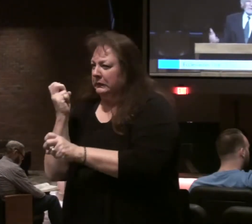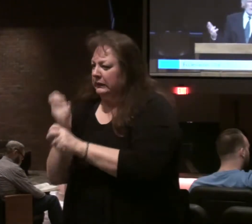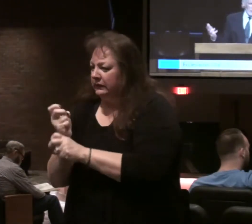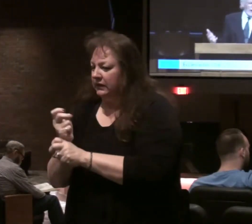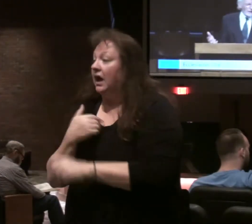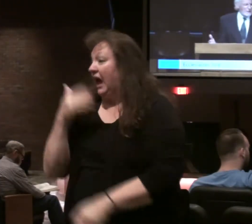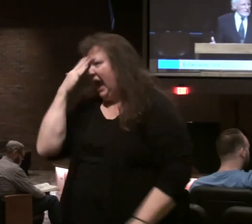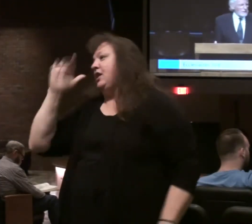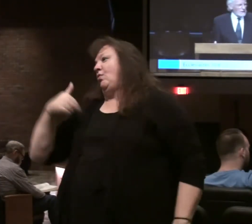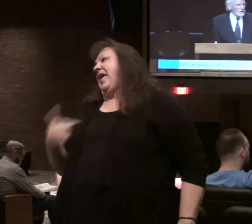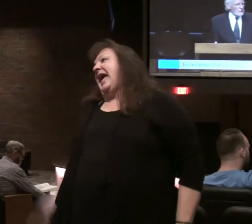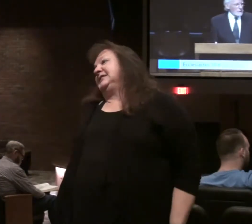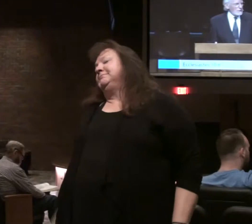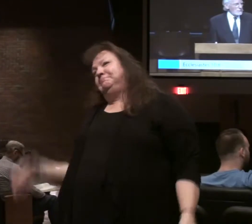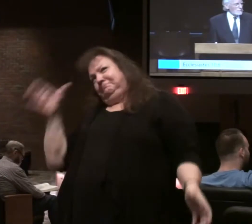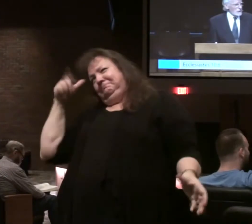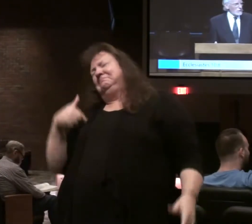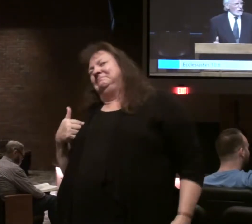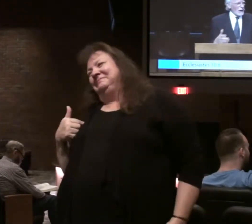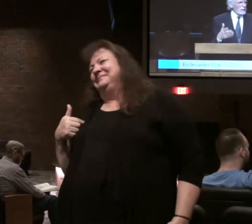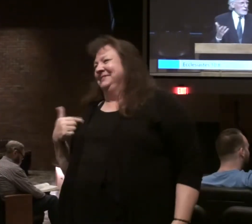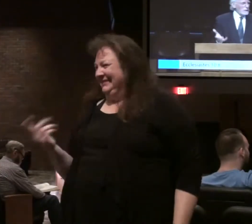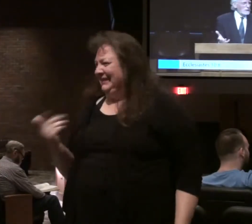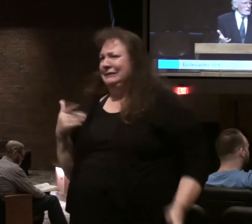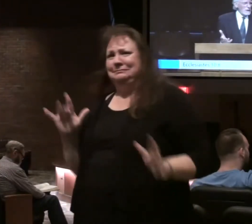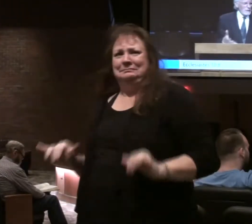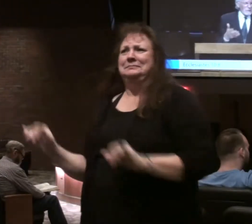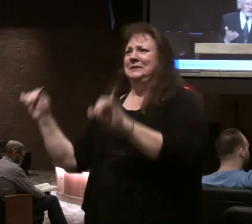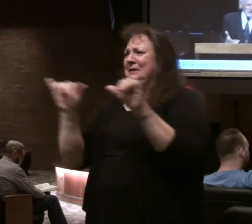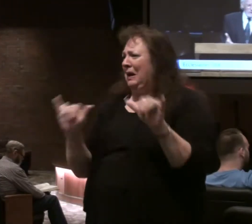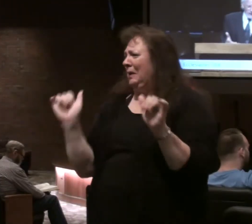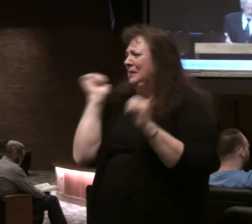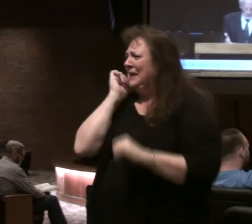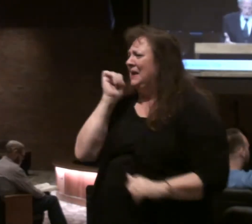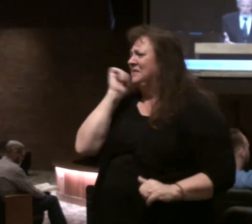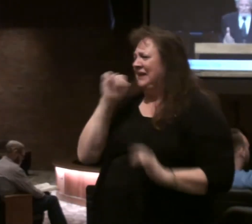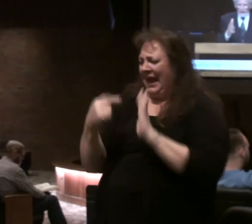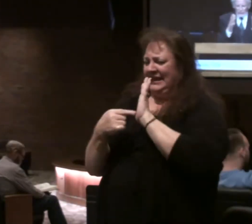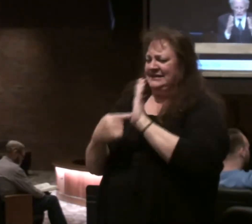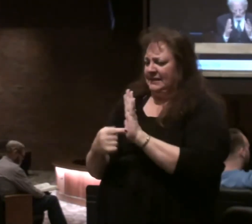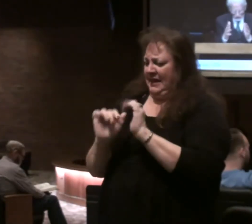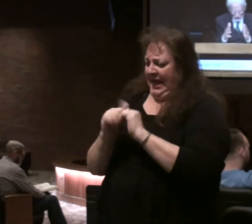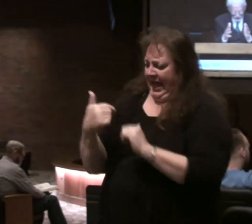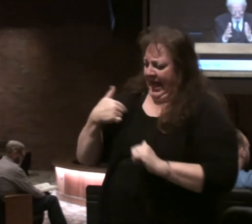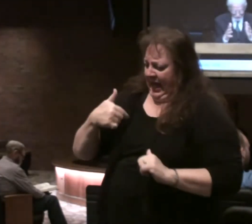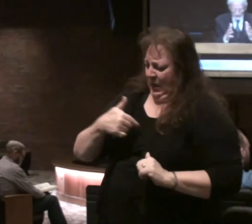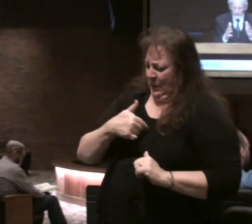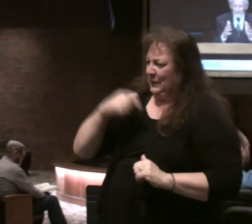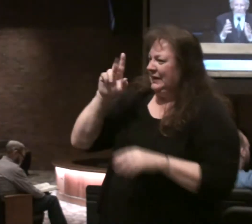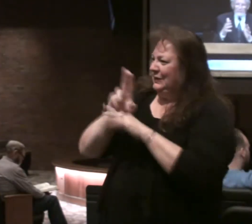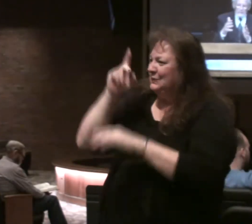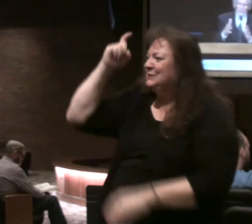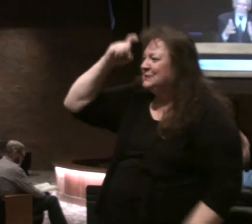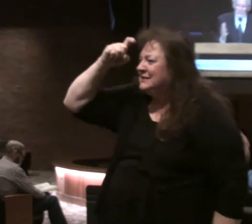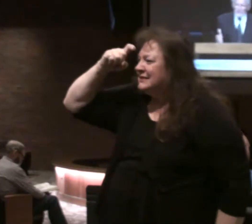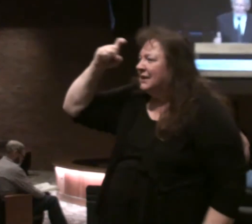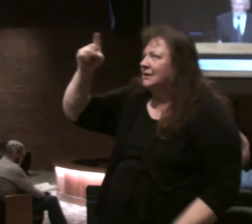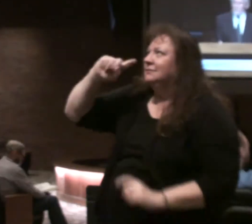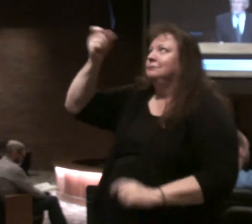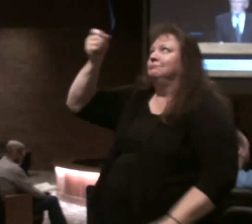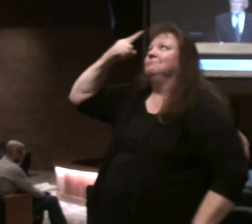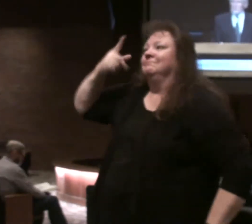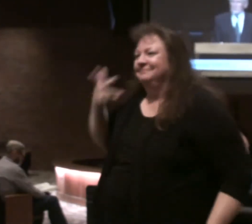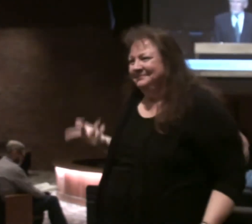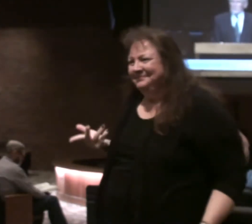I even know that. These are common, everyday examples of how wisdom gives you an